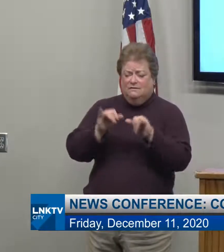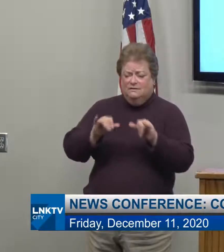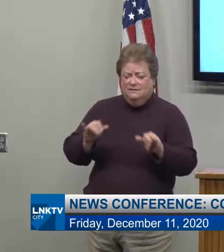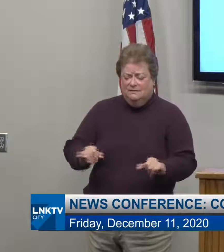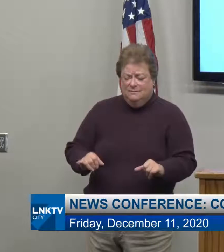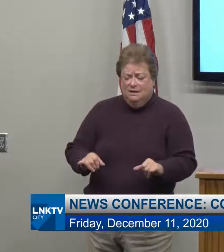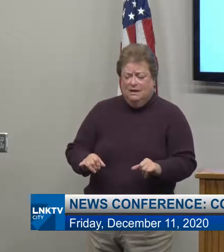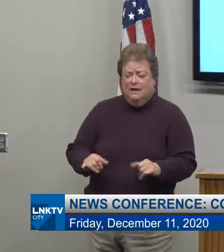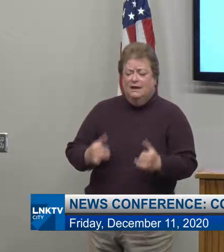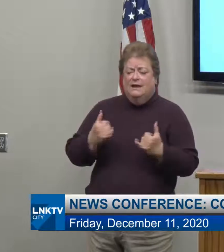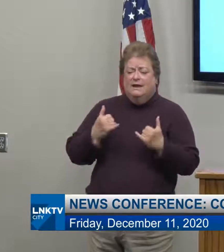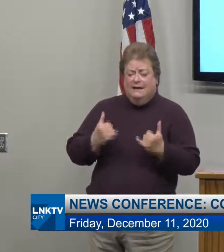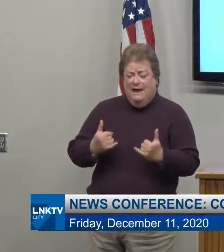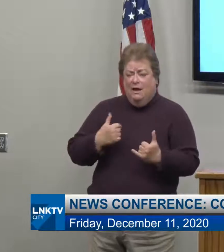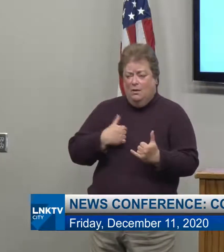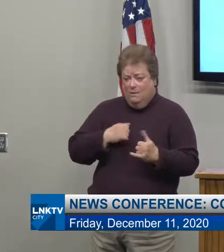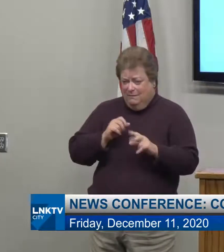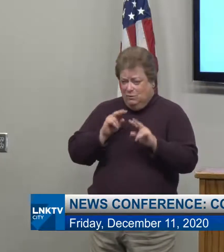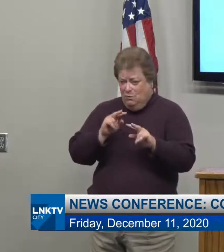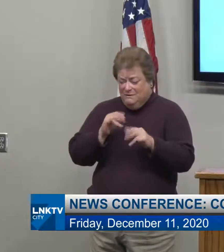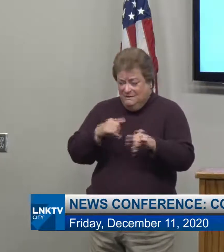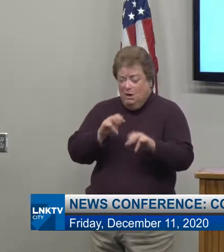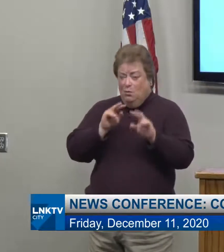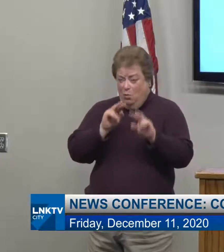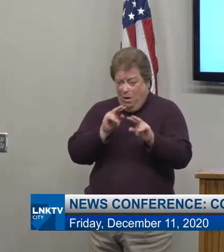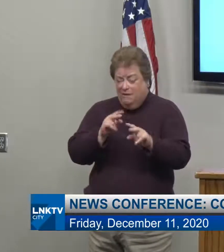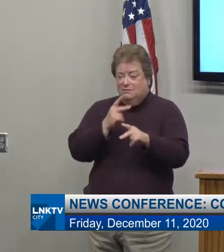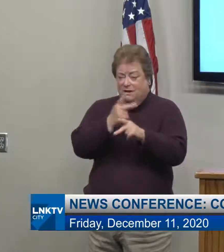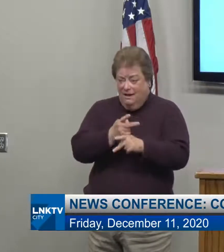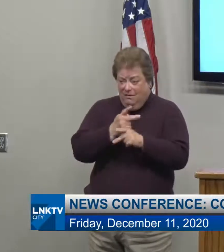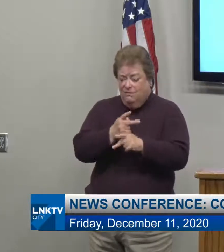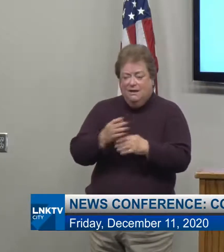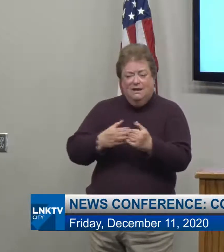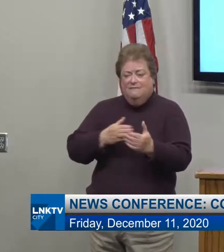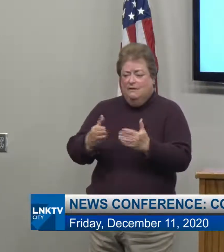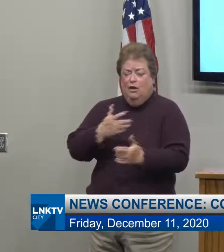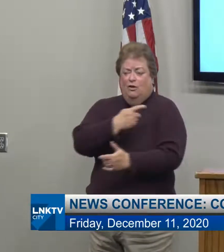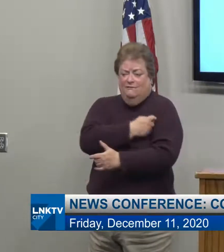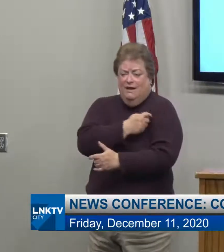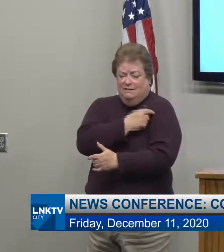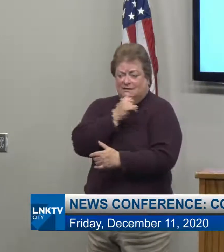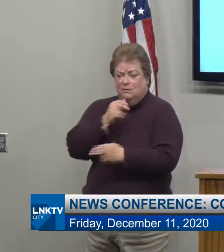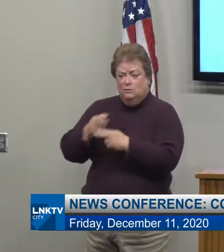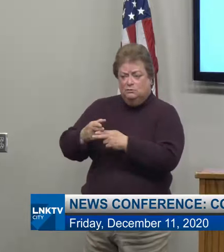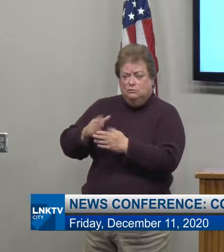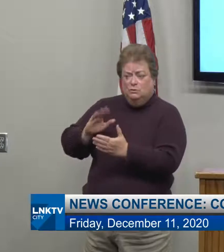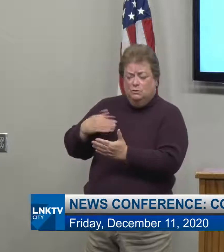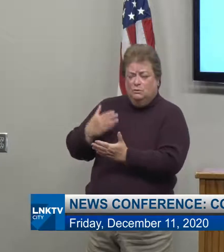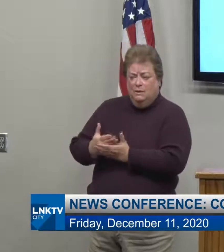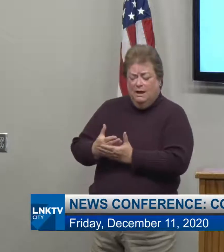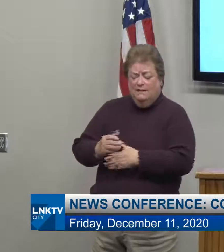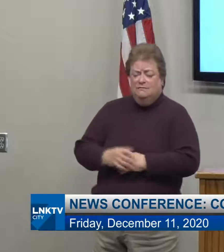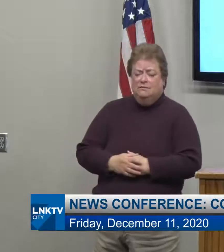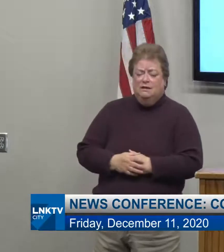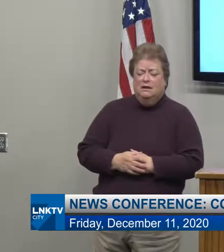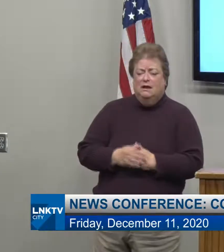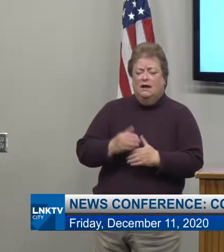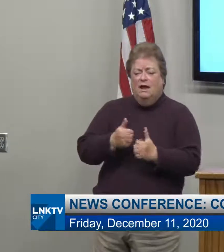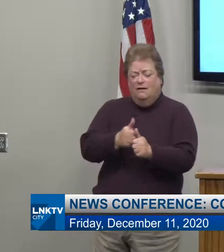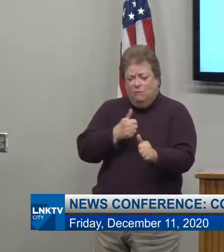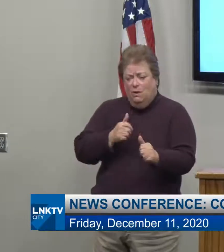that the vaccine is within reach. Let's continue to minimize contact with others from outside our households and